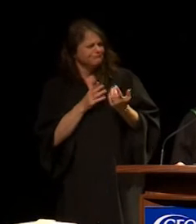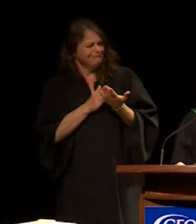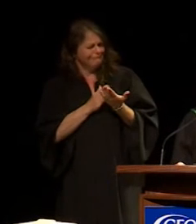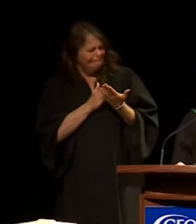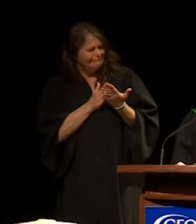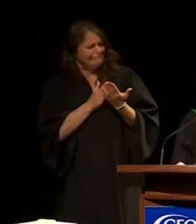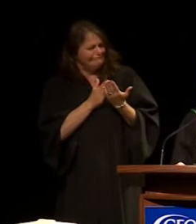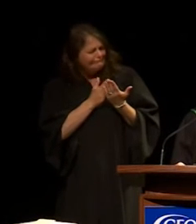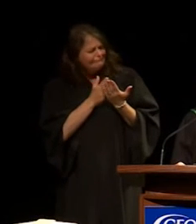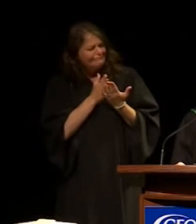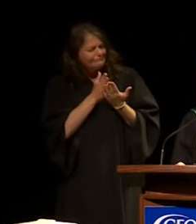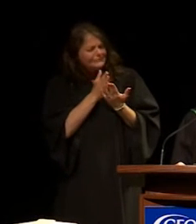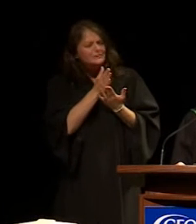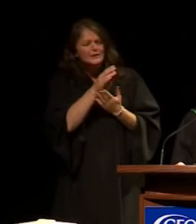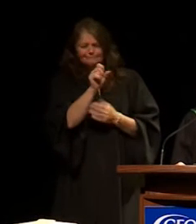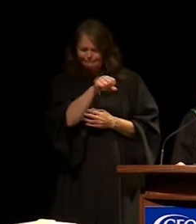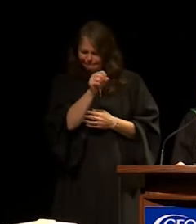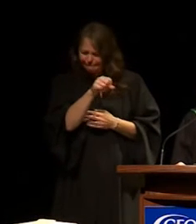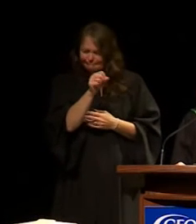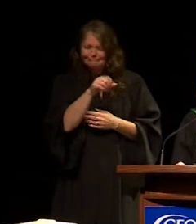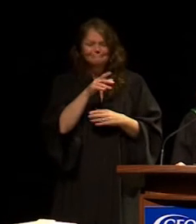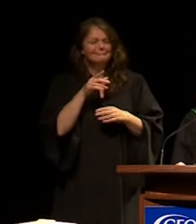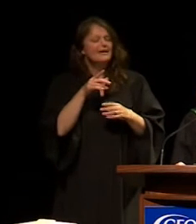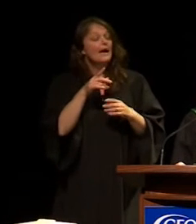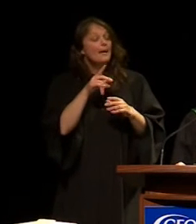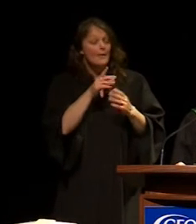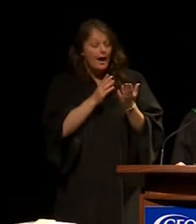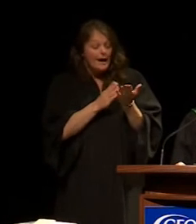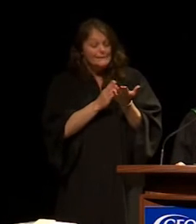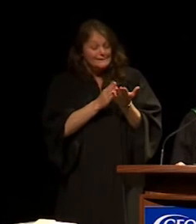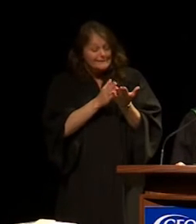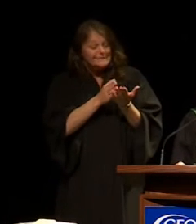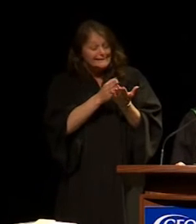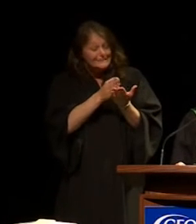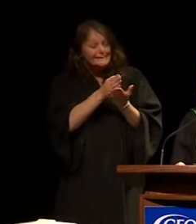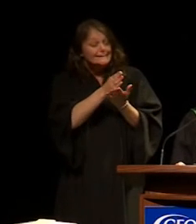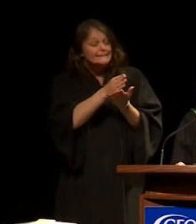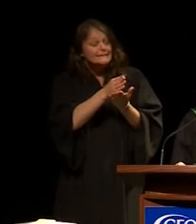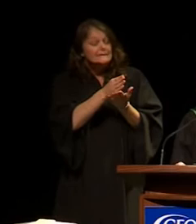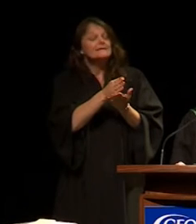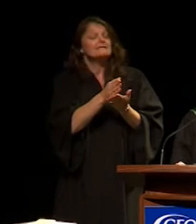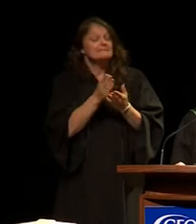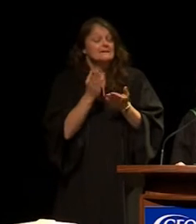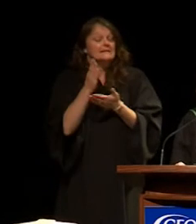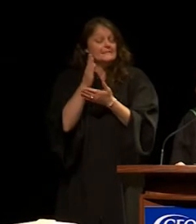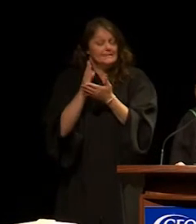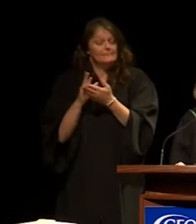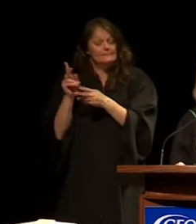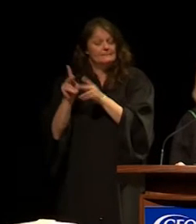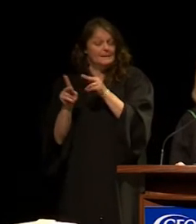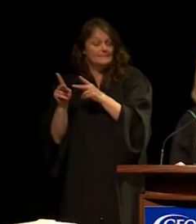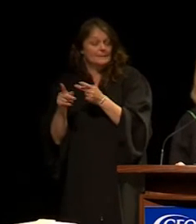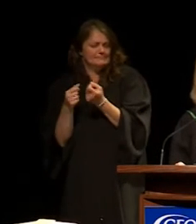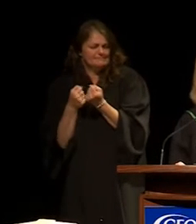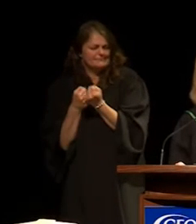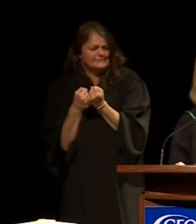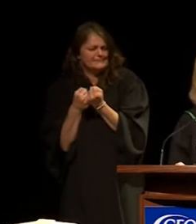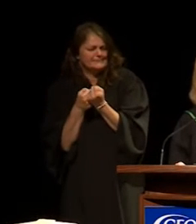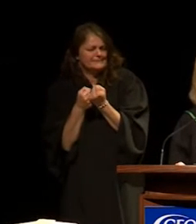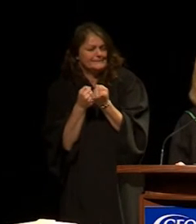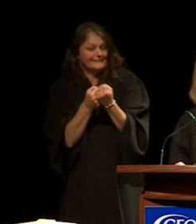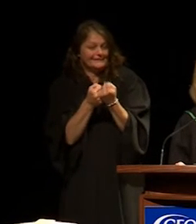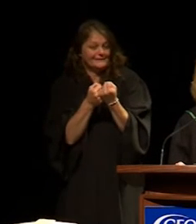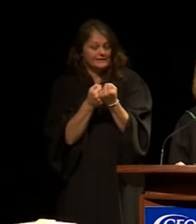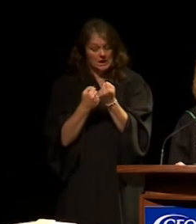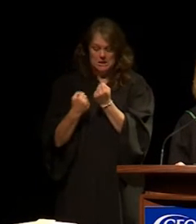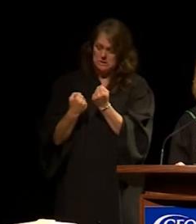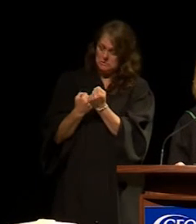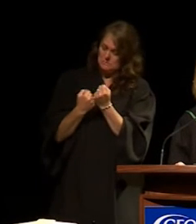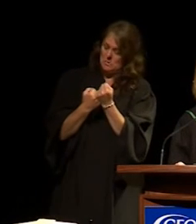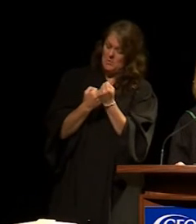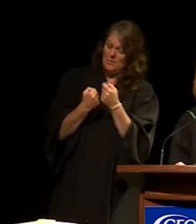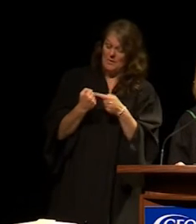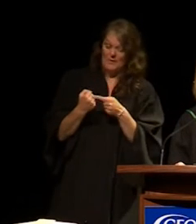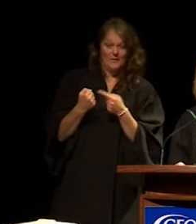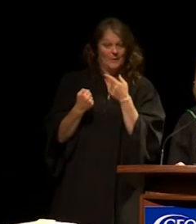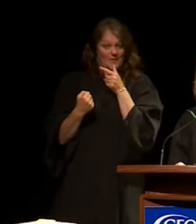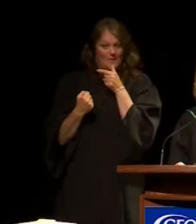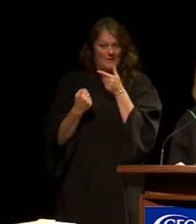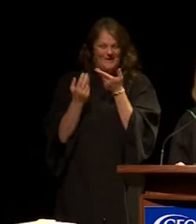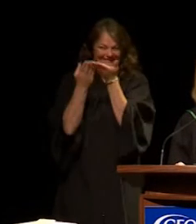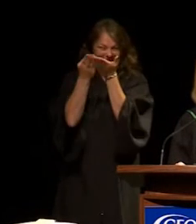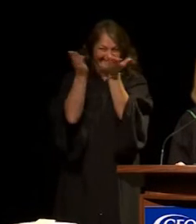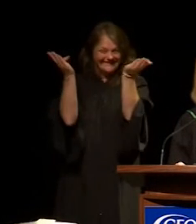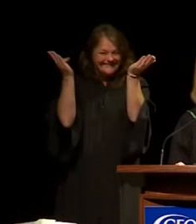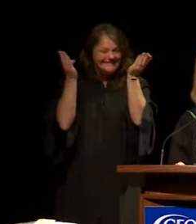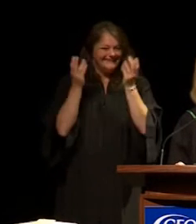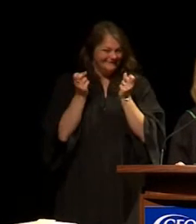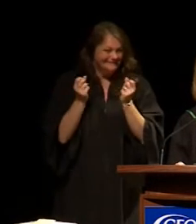this achievement. Along the way, you've had the support and encouragement of people close to you, and many of your supporters are here today. This